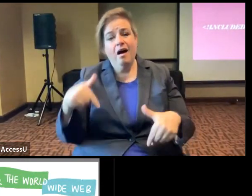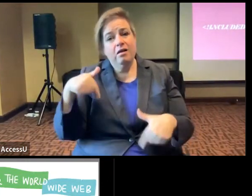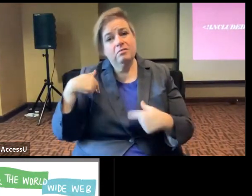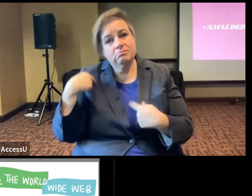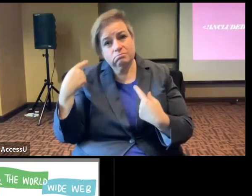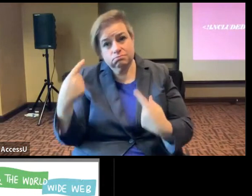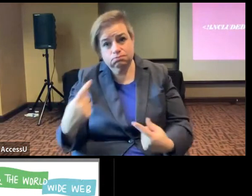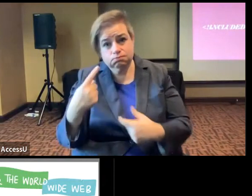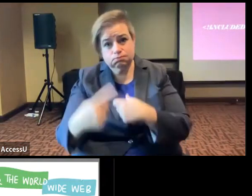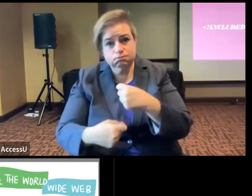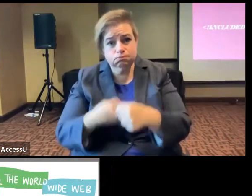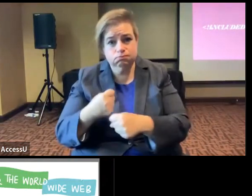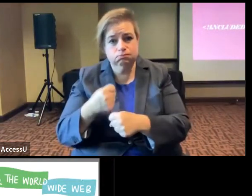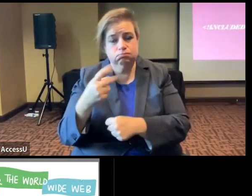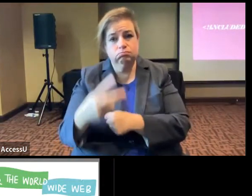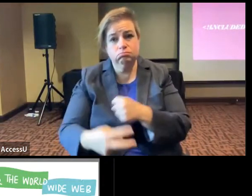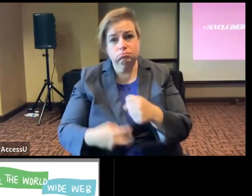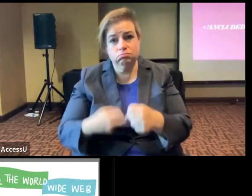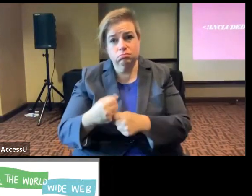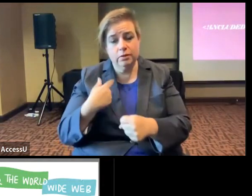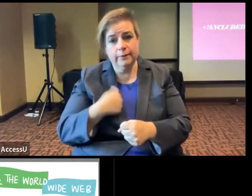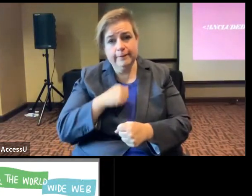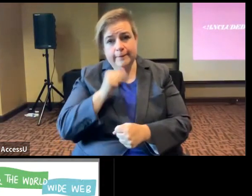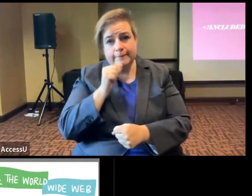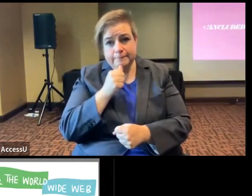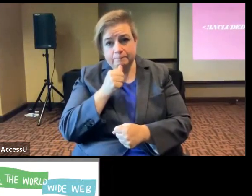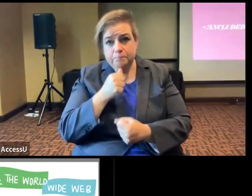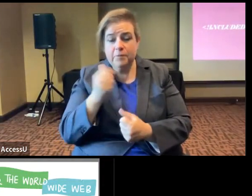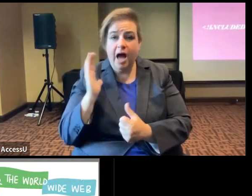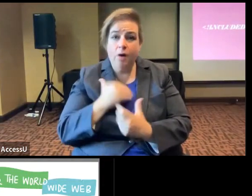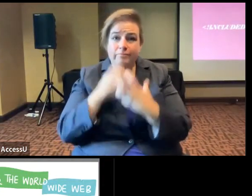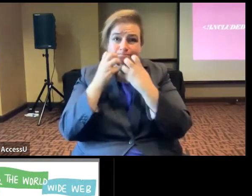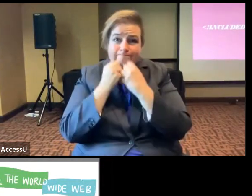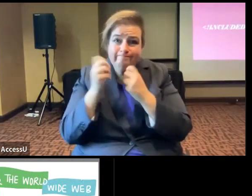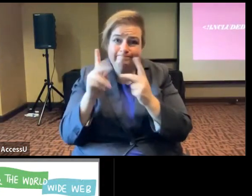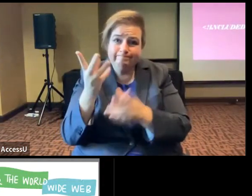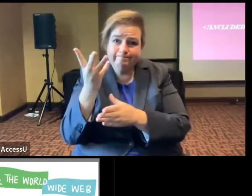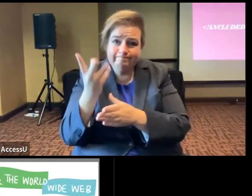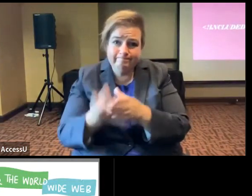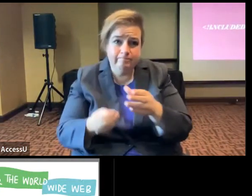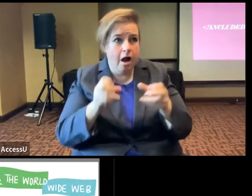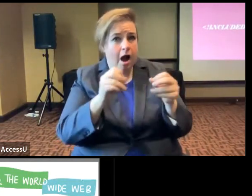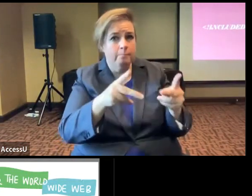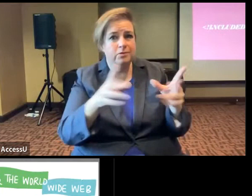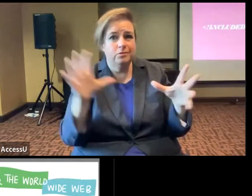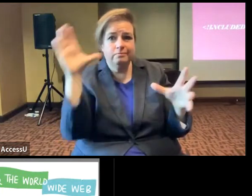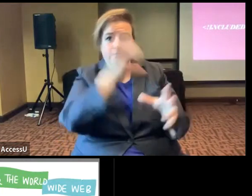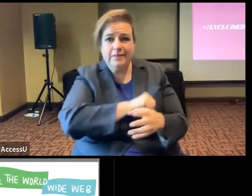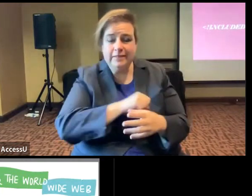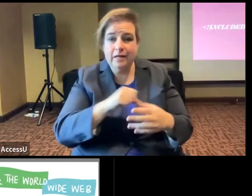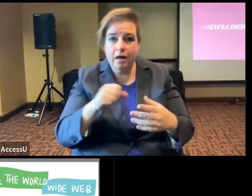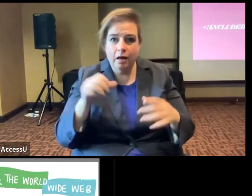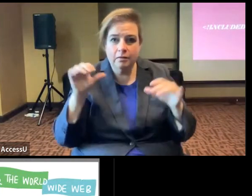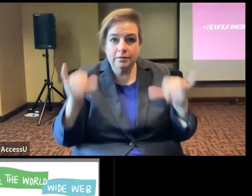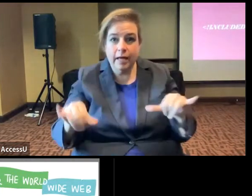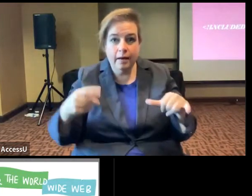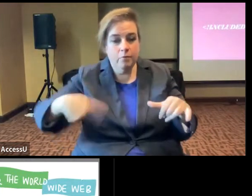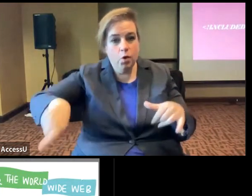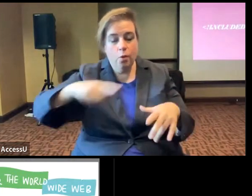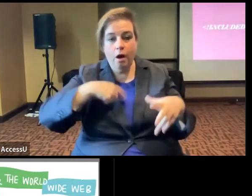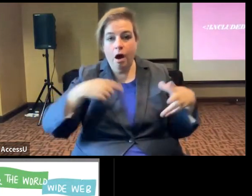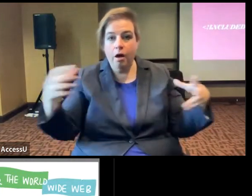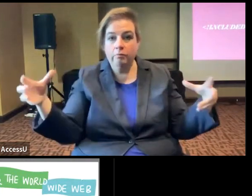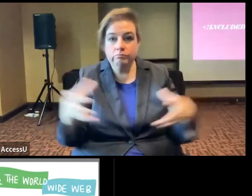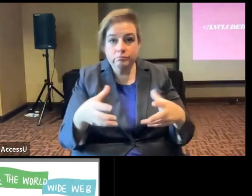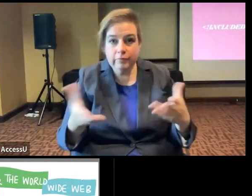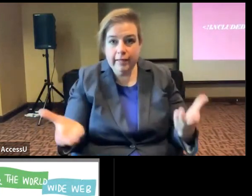difficult time for us all. We have lost people, we have lost opportunities, and yet here we are together.